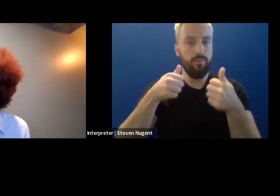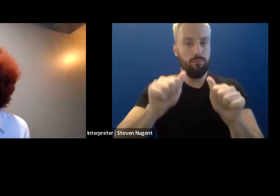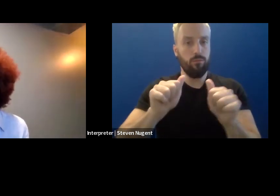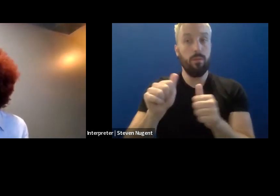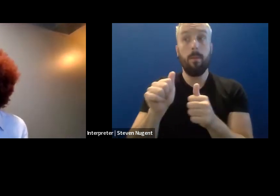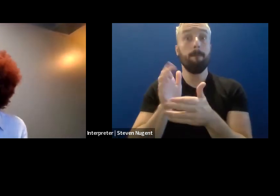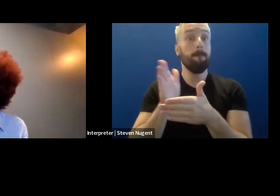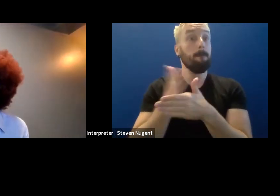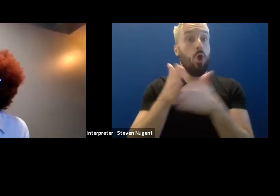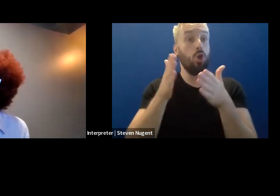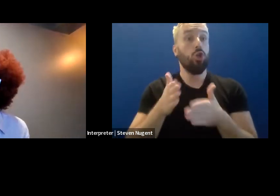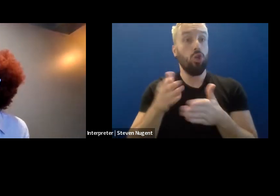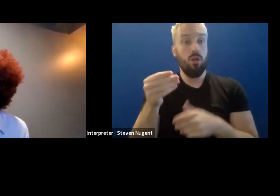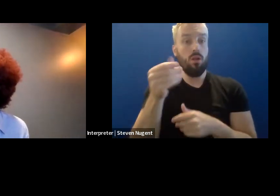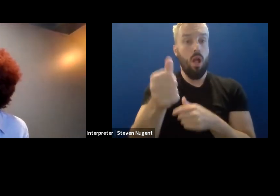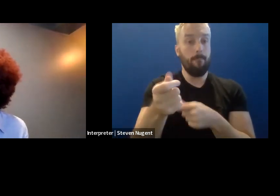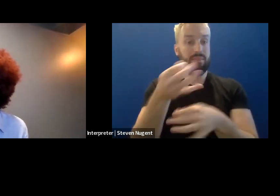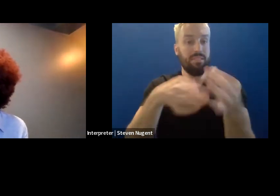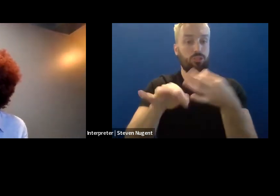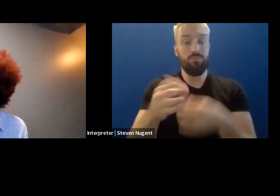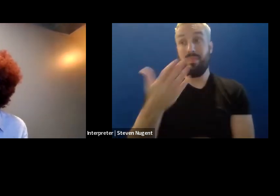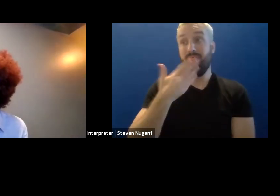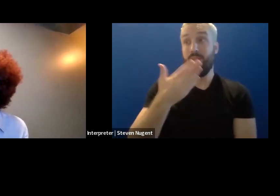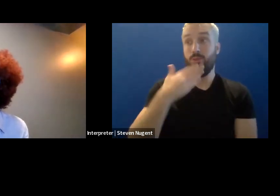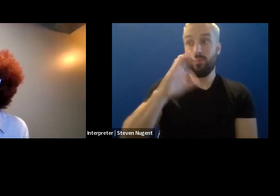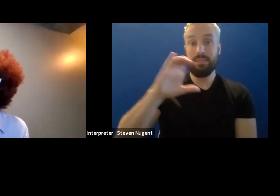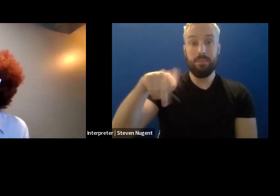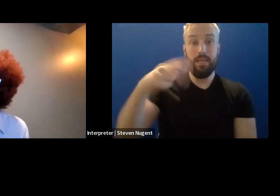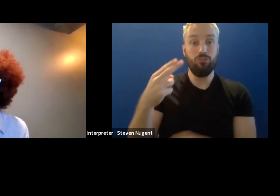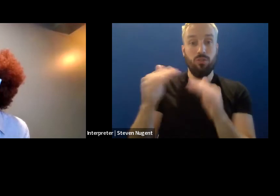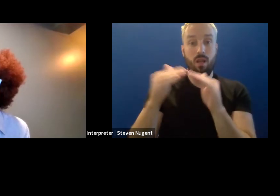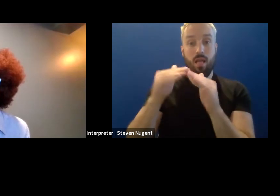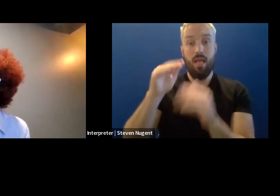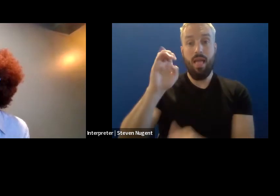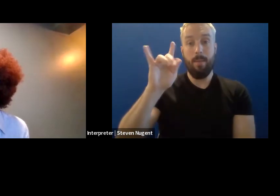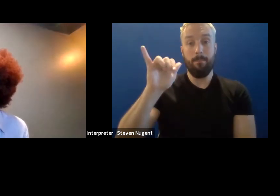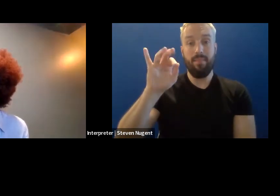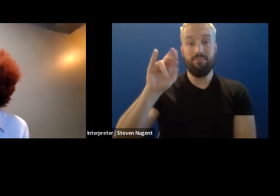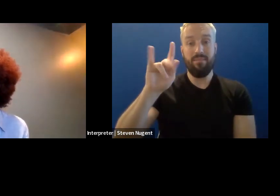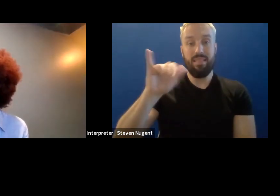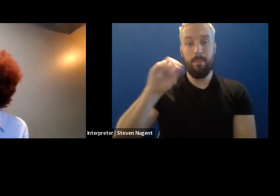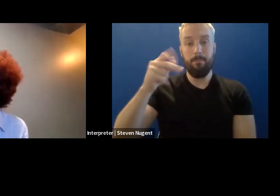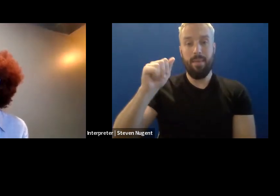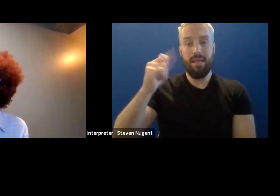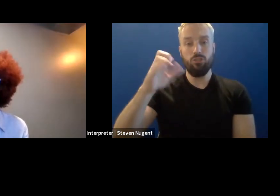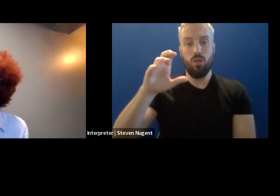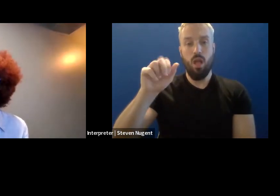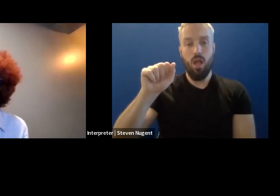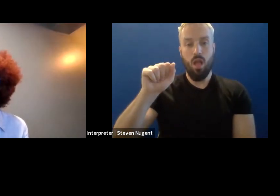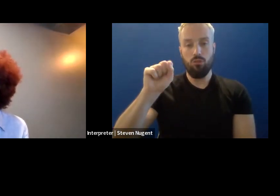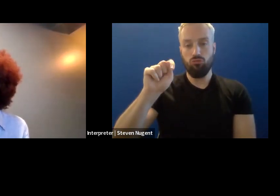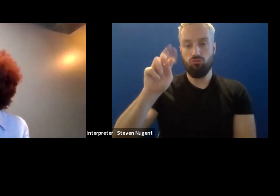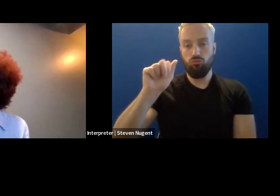compensation. Again, big thank you to my CCPH colleagues, Emily Finley and Paige Castro-Reyes, for hosting this